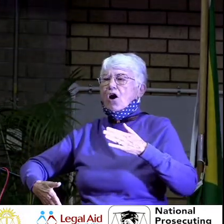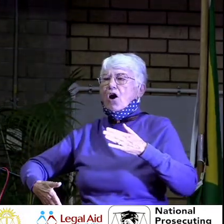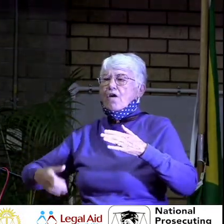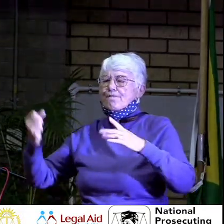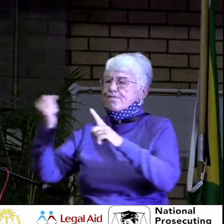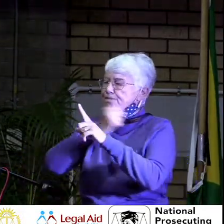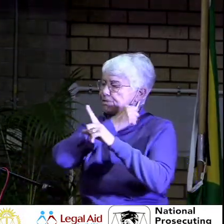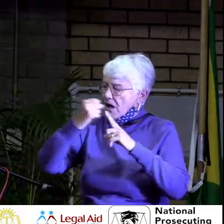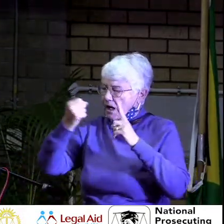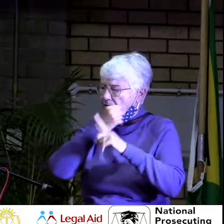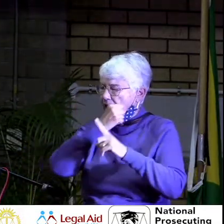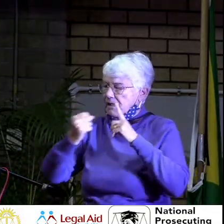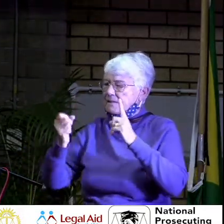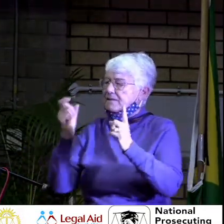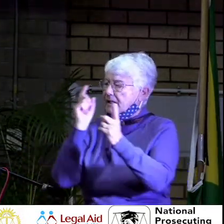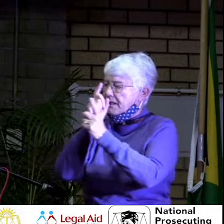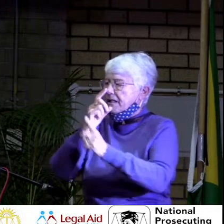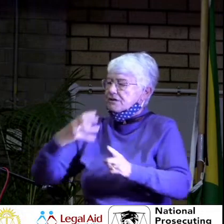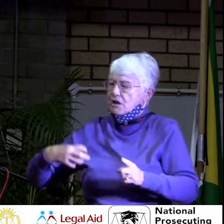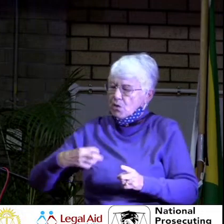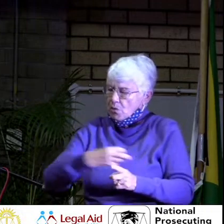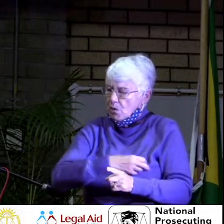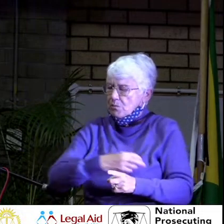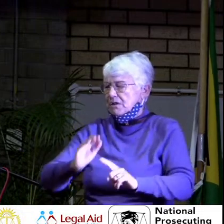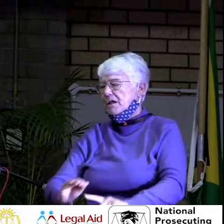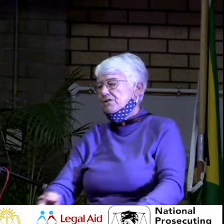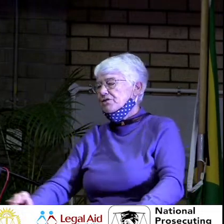program. We ran it here in this exact